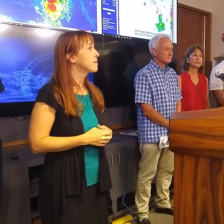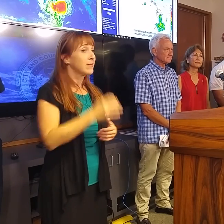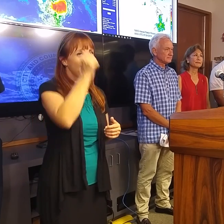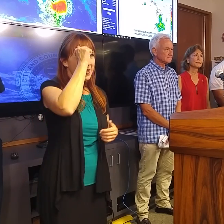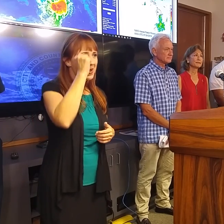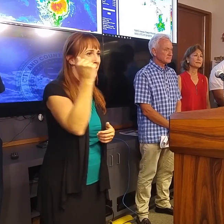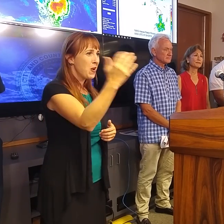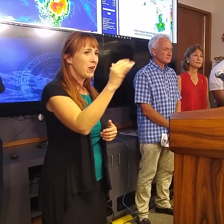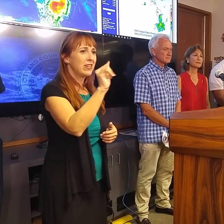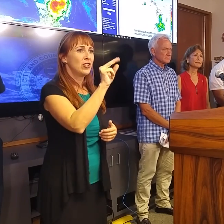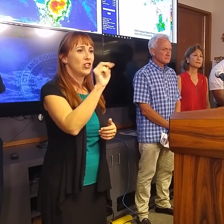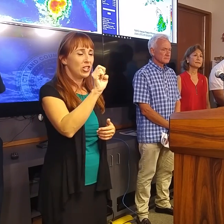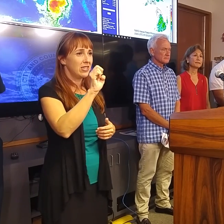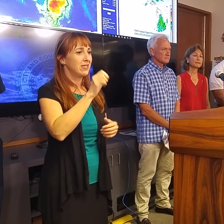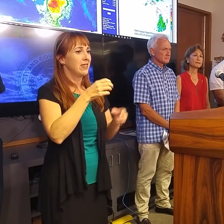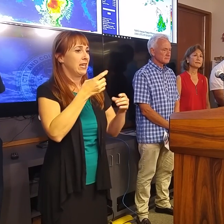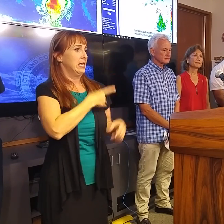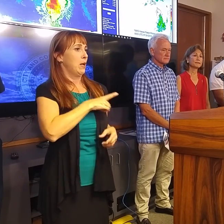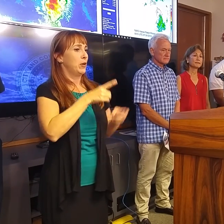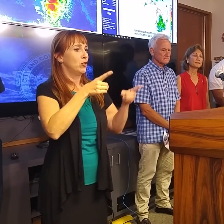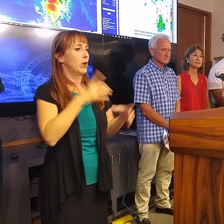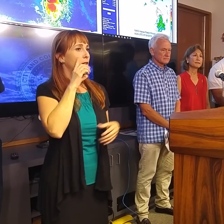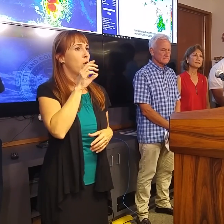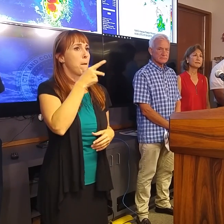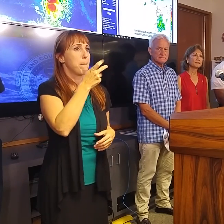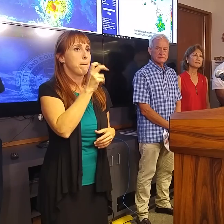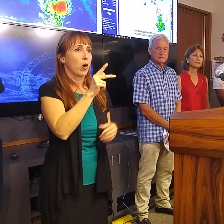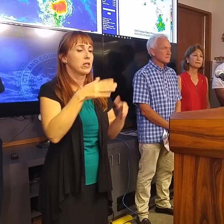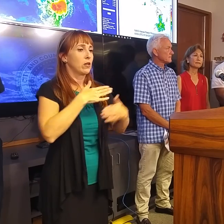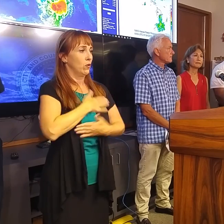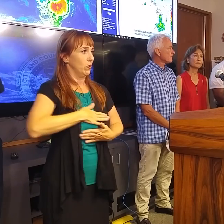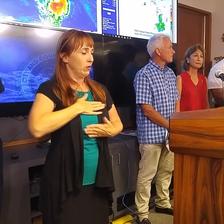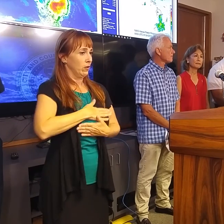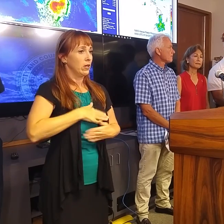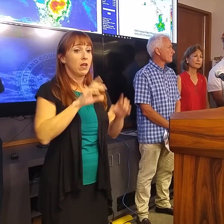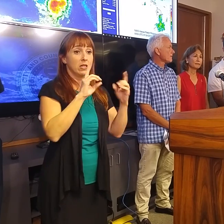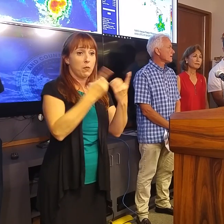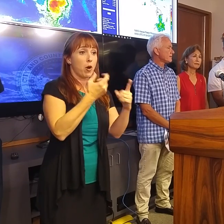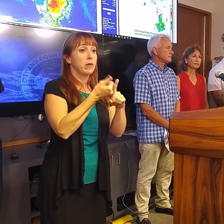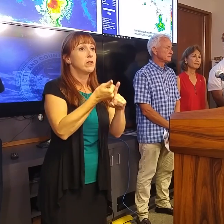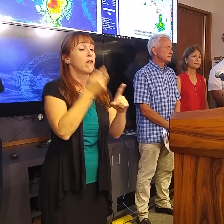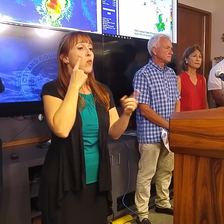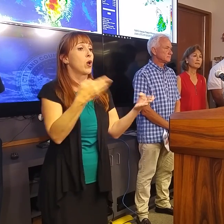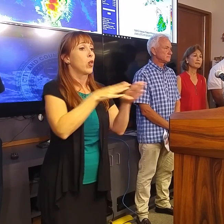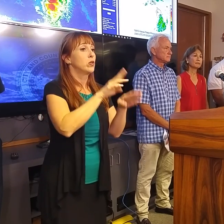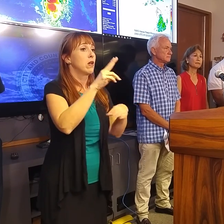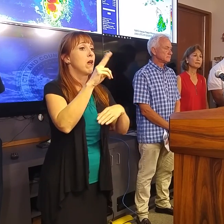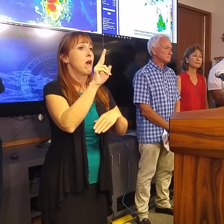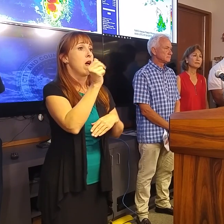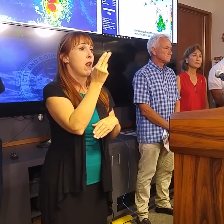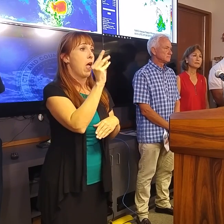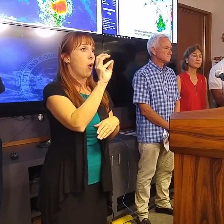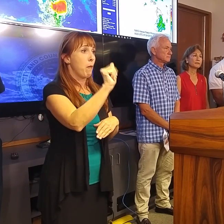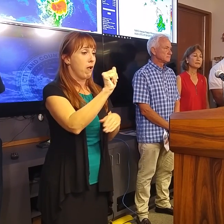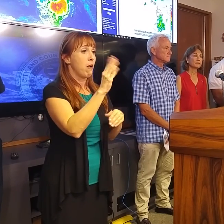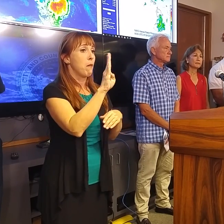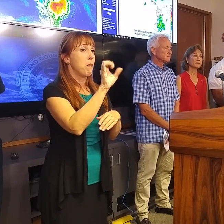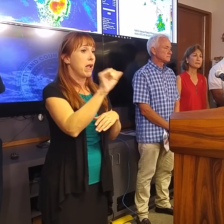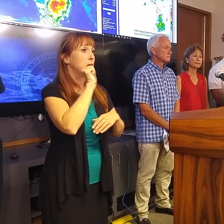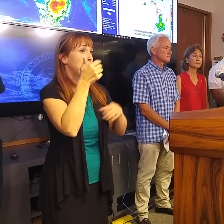Aloha, everyone. Ginny Shikal, Deputy Director for the Department of Parks and Recreation. The department will be closing Hanama Bay tomorrow on